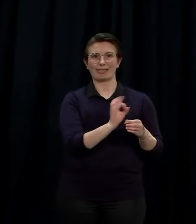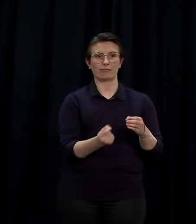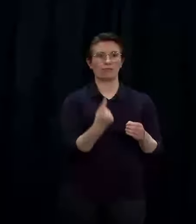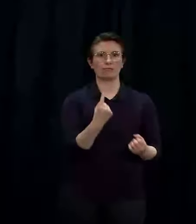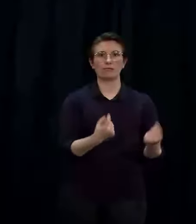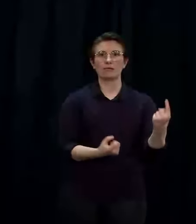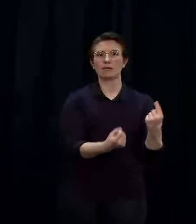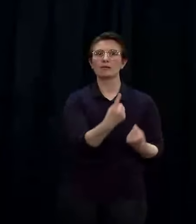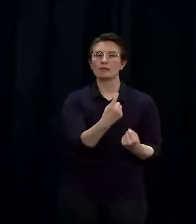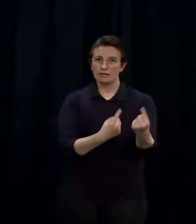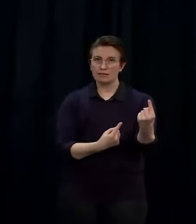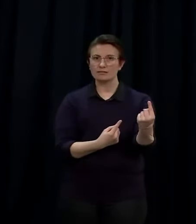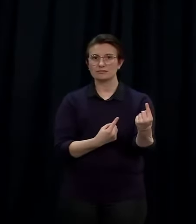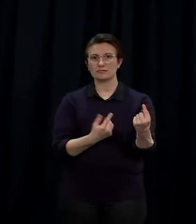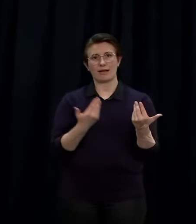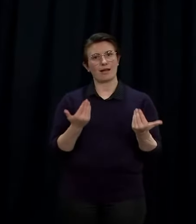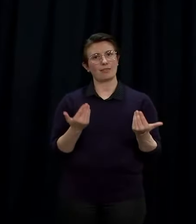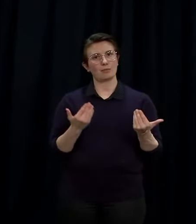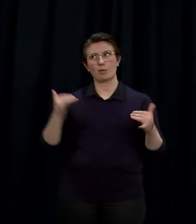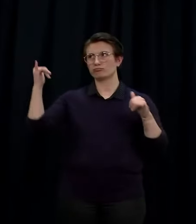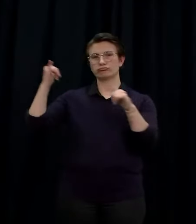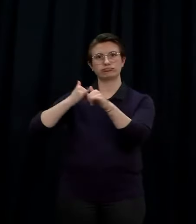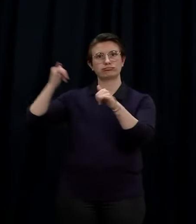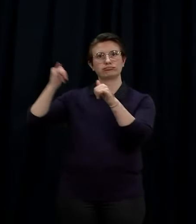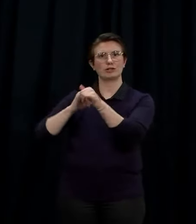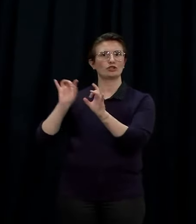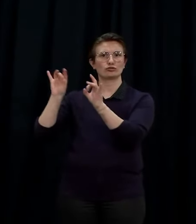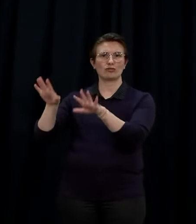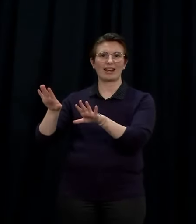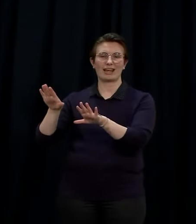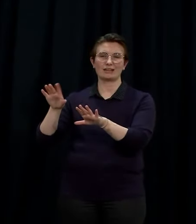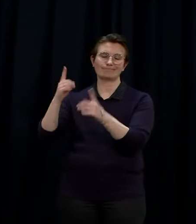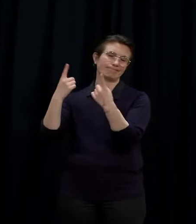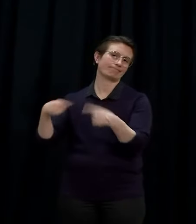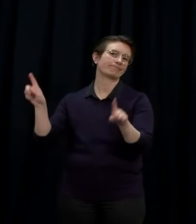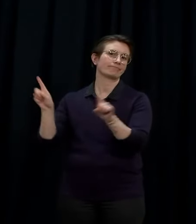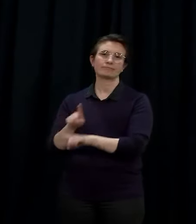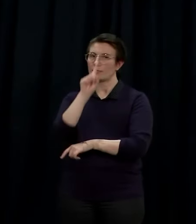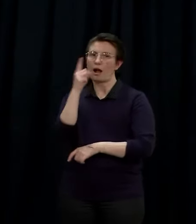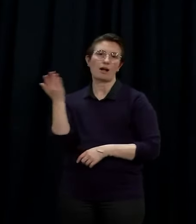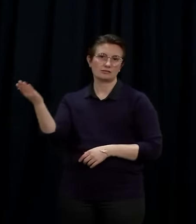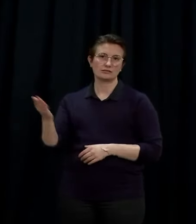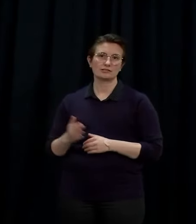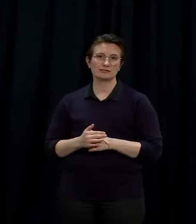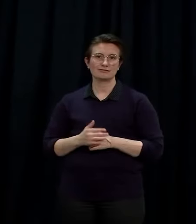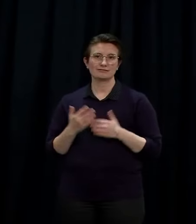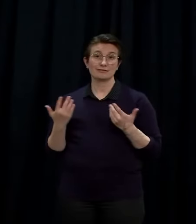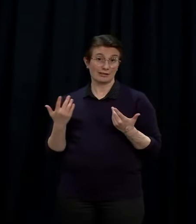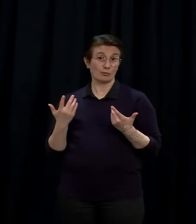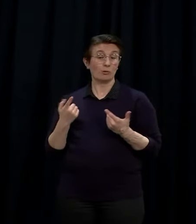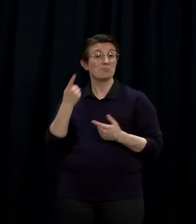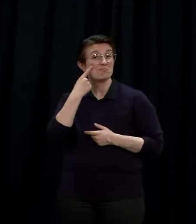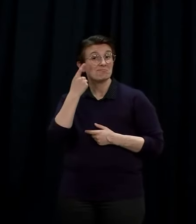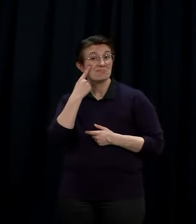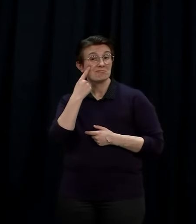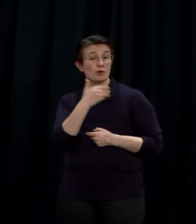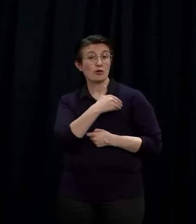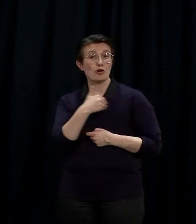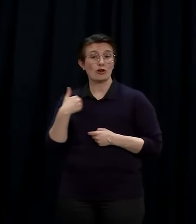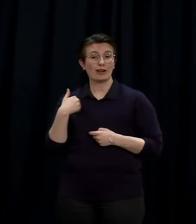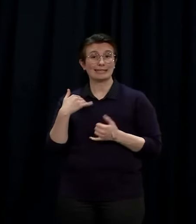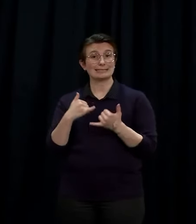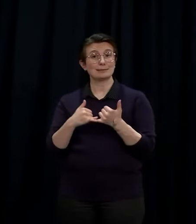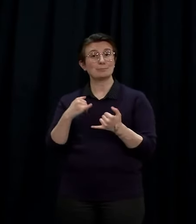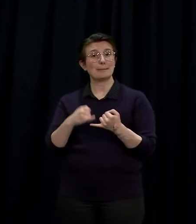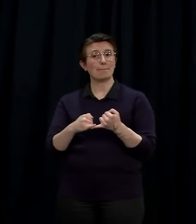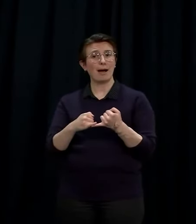that a bubble right now is just not a goer. But of course, we'll stick to the timelines we had. End of September, we're going to look at those settings and just